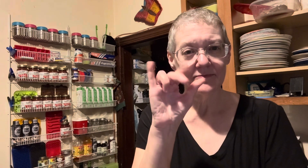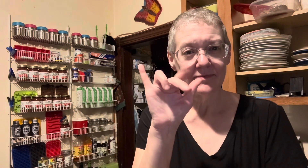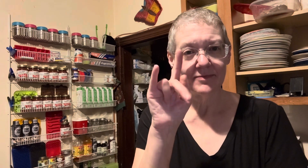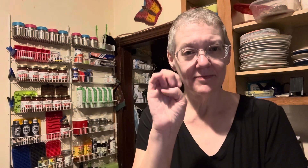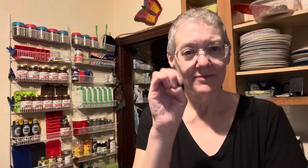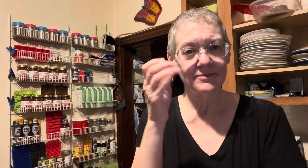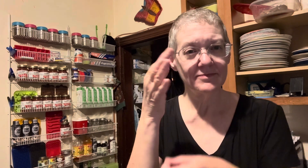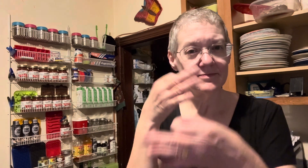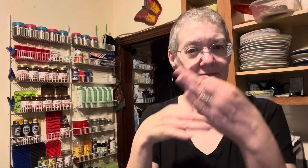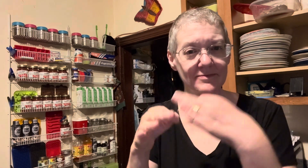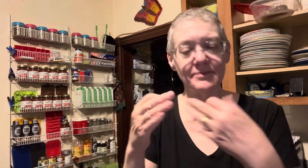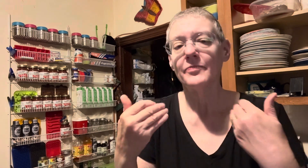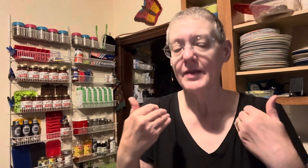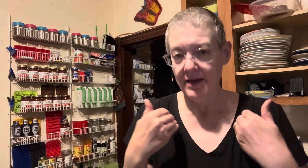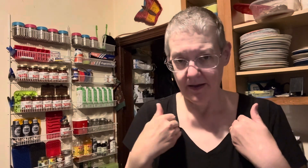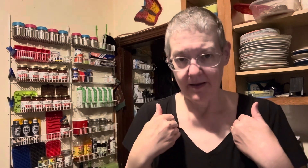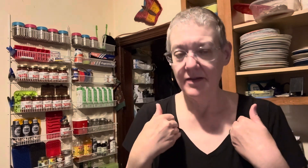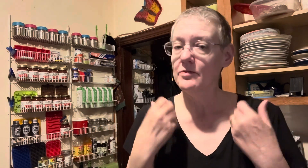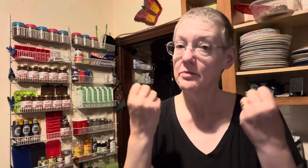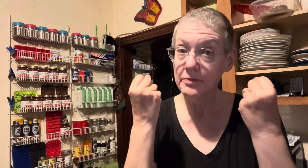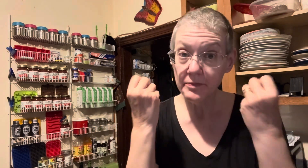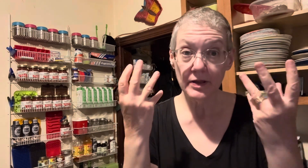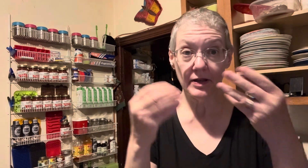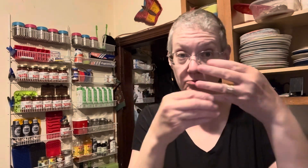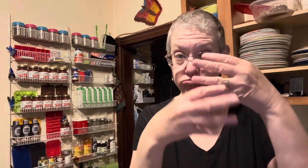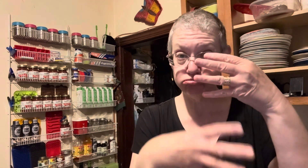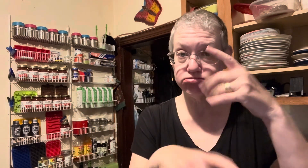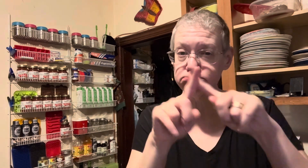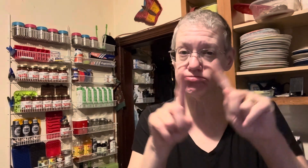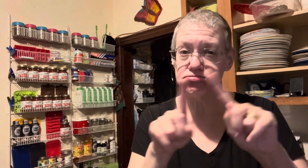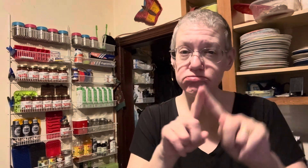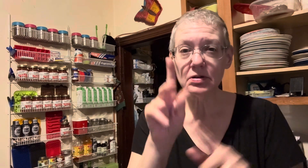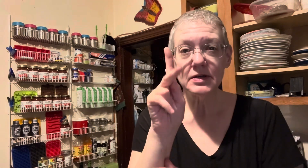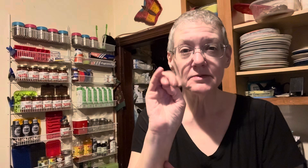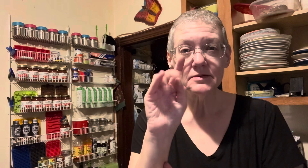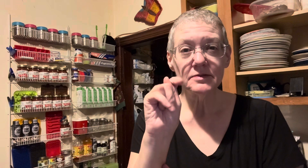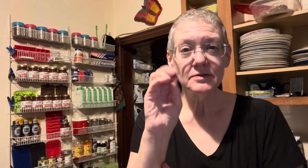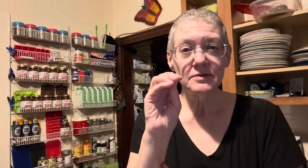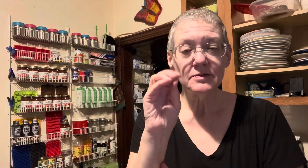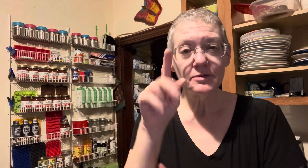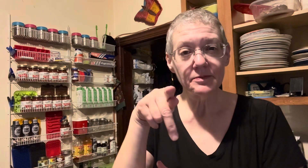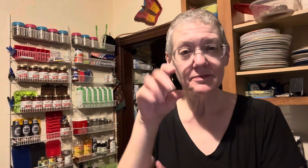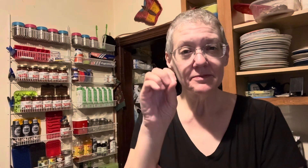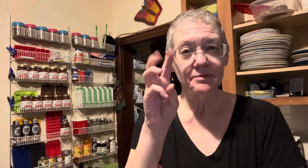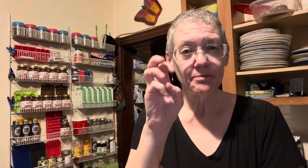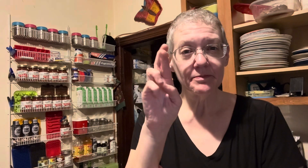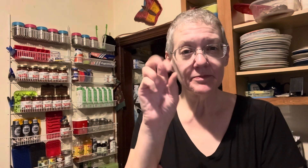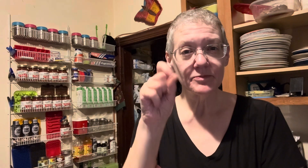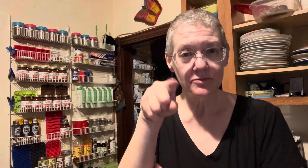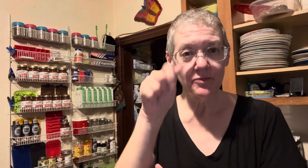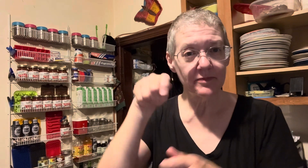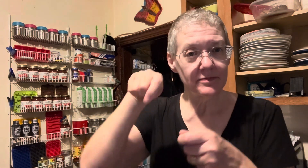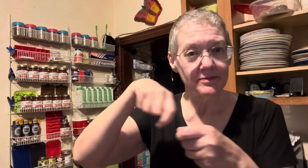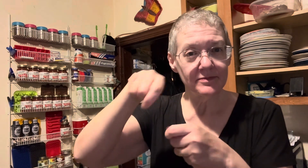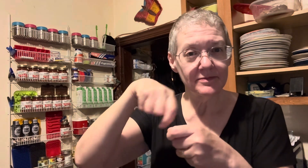Dale needs an electrolyte replacement, and there are now many different keto electrolyte powders on the market.